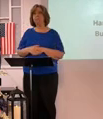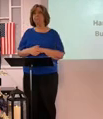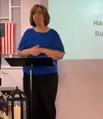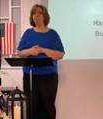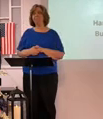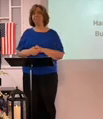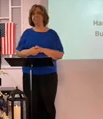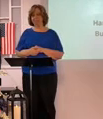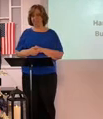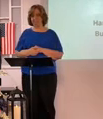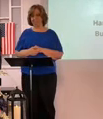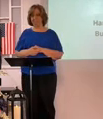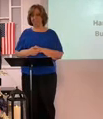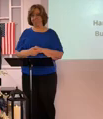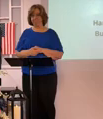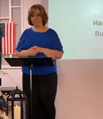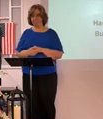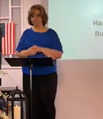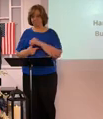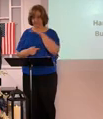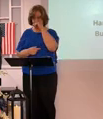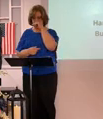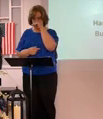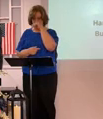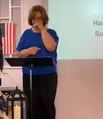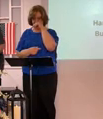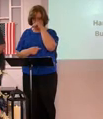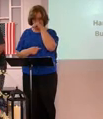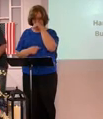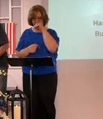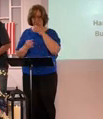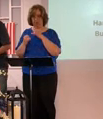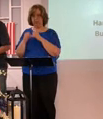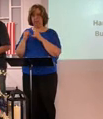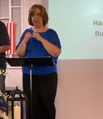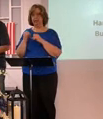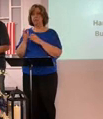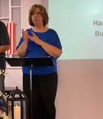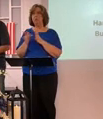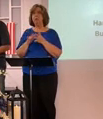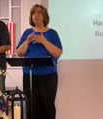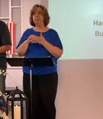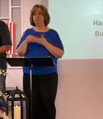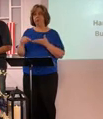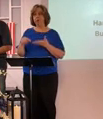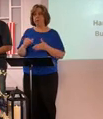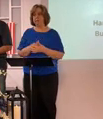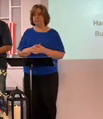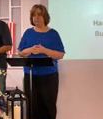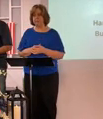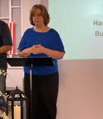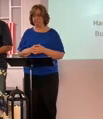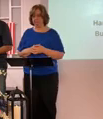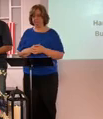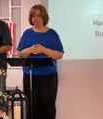So, and that's what we're going to end with our verse, another verse here.